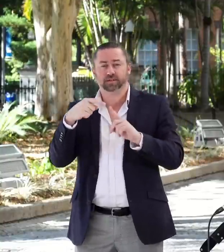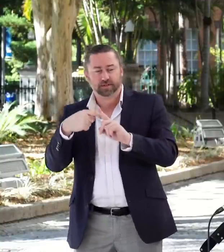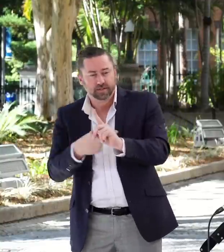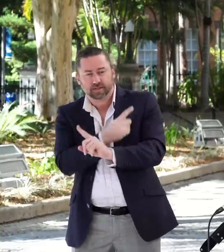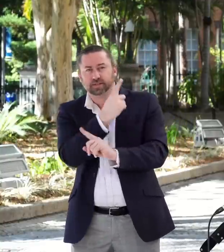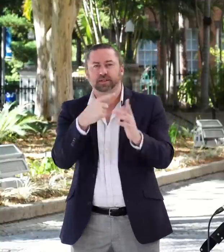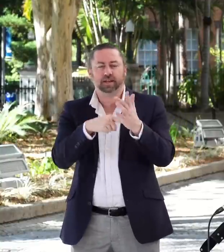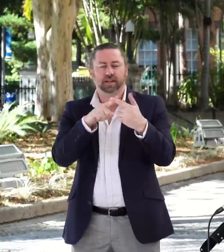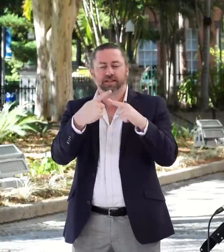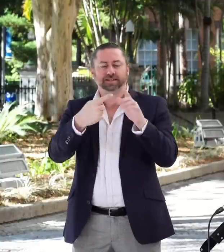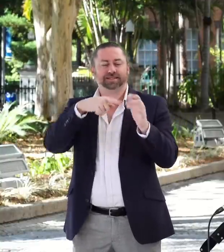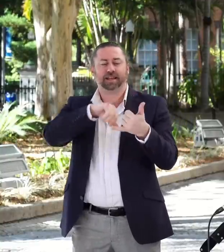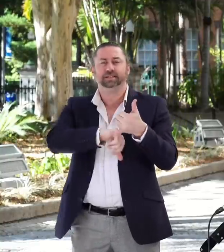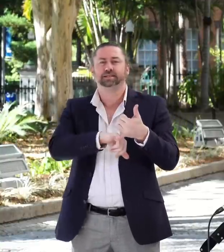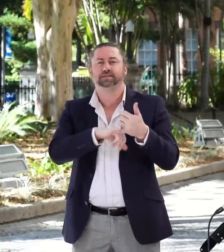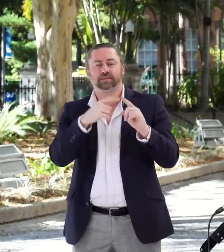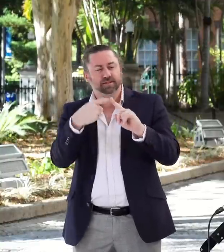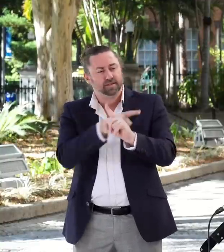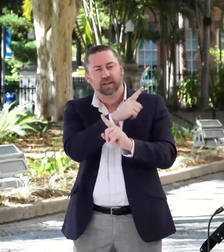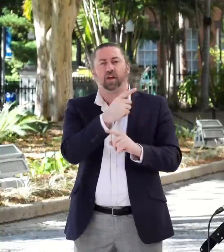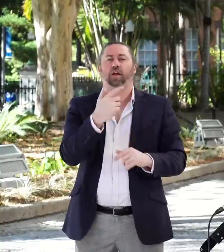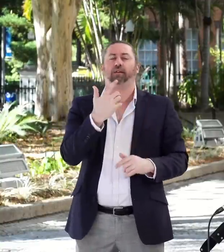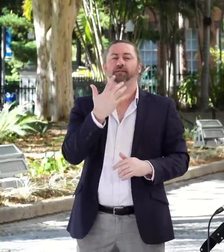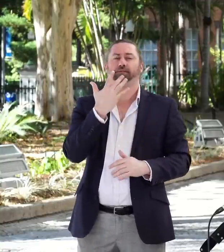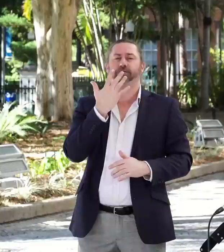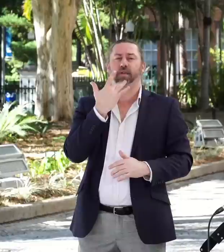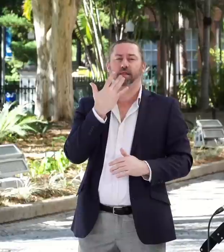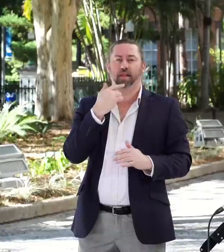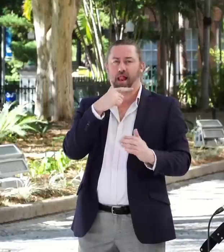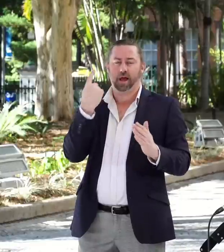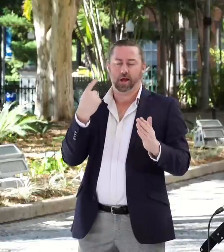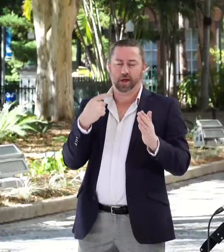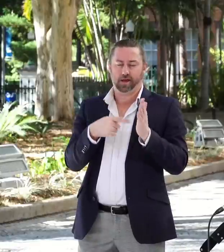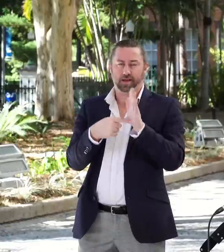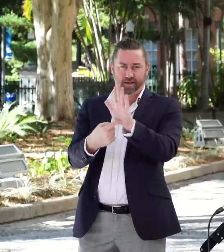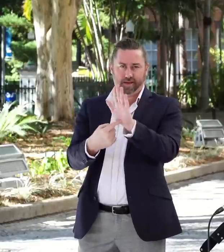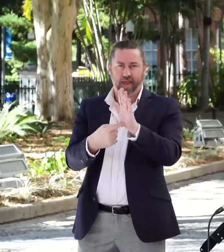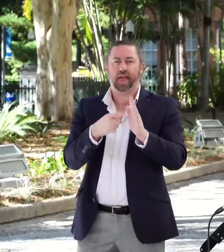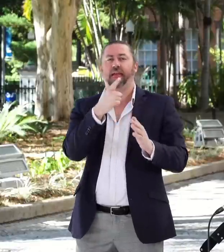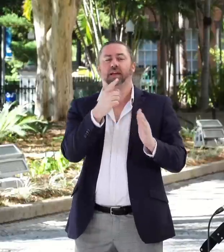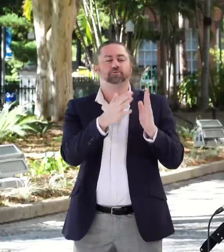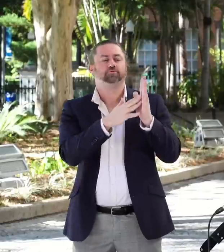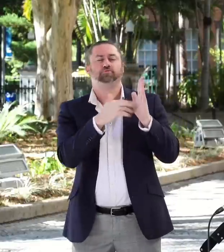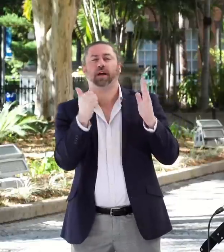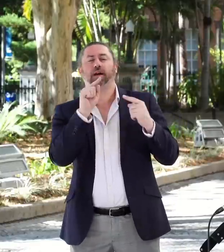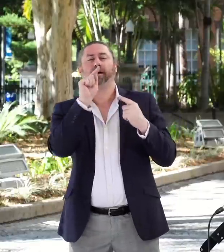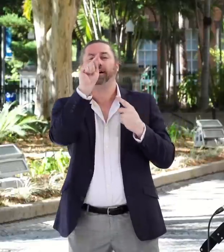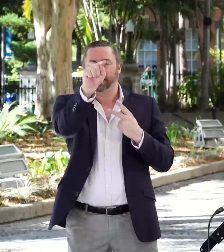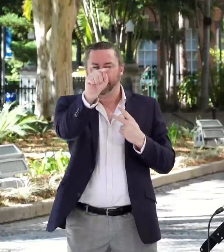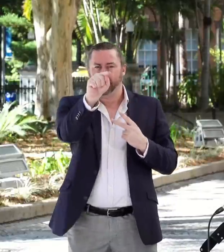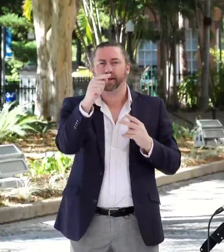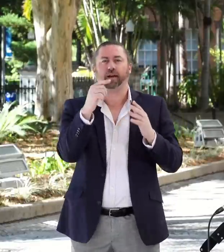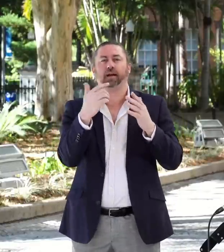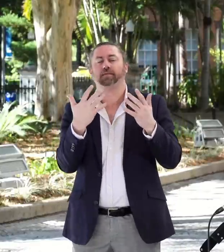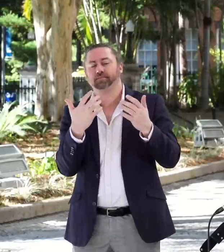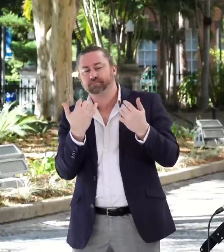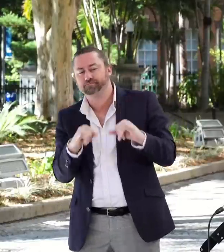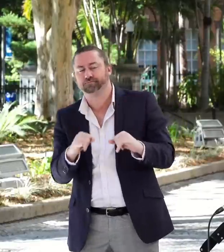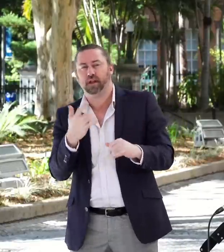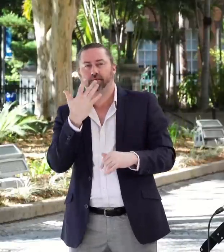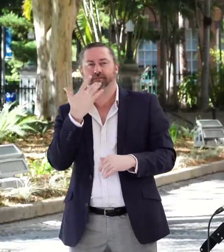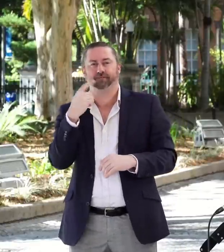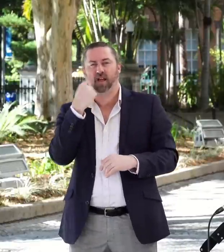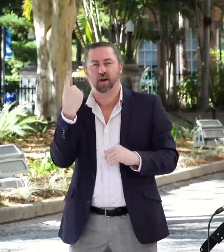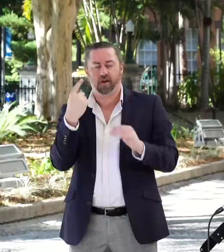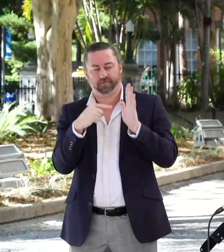entry with a false declaration and a heavy vehicle also in the Darling Downs area that had a false declaration. On our heavy vehicles,